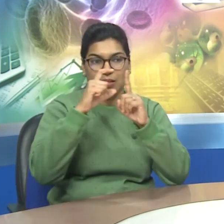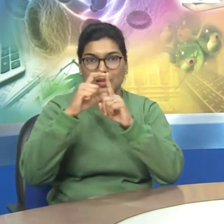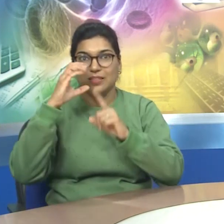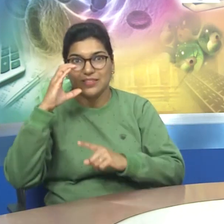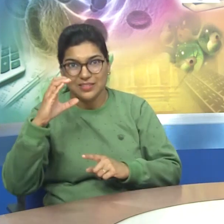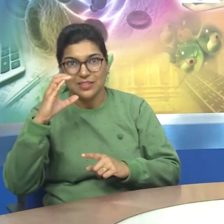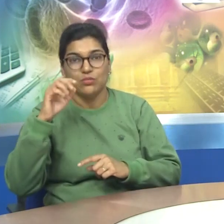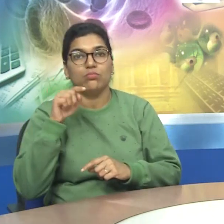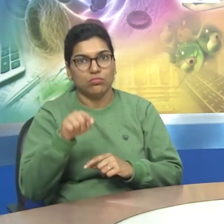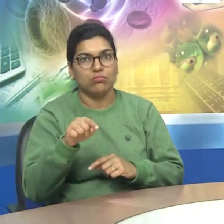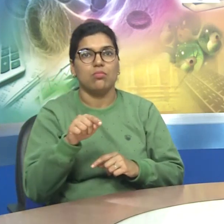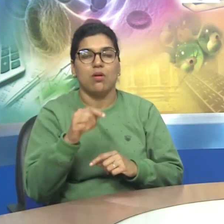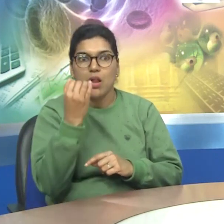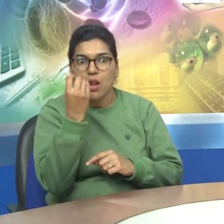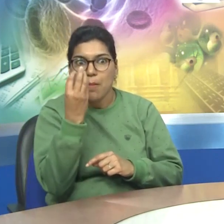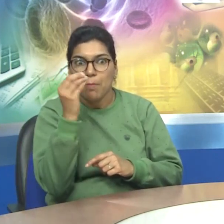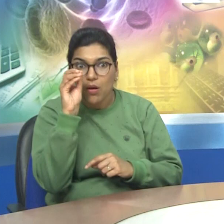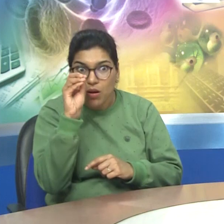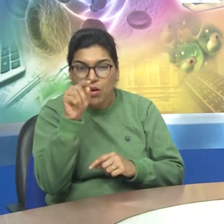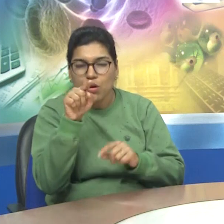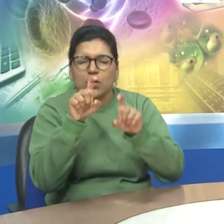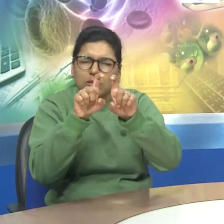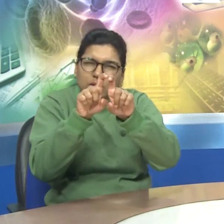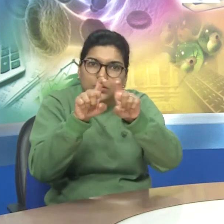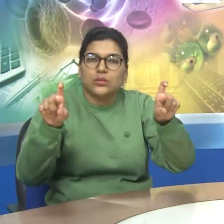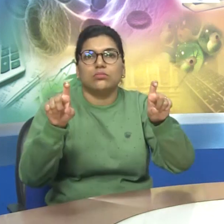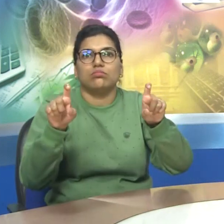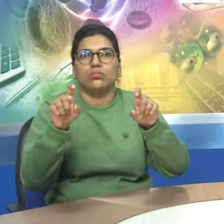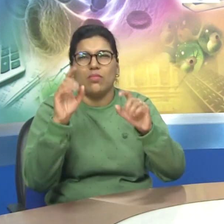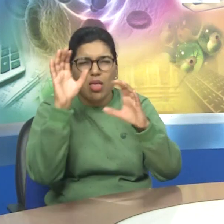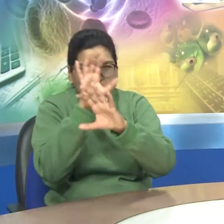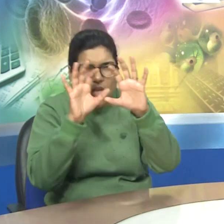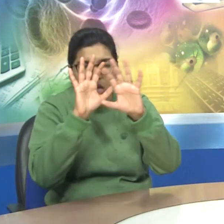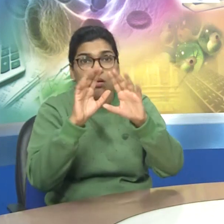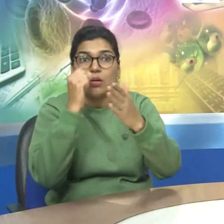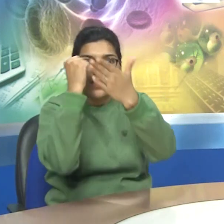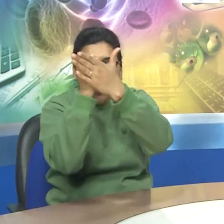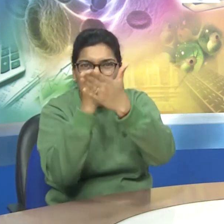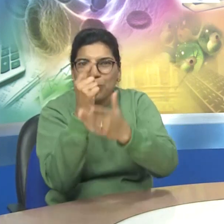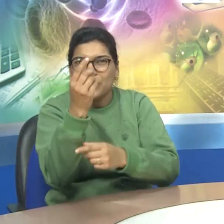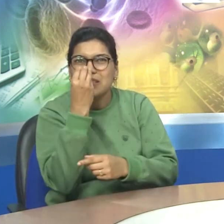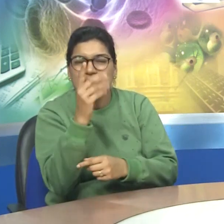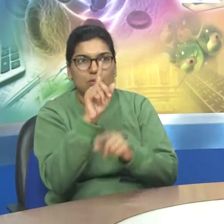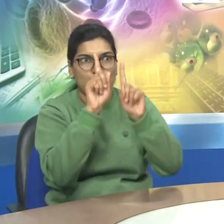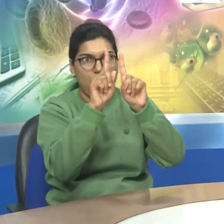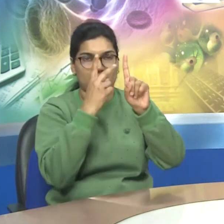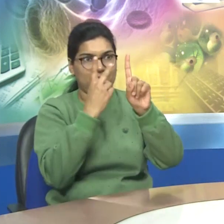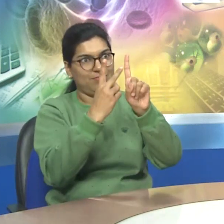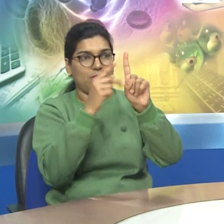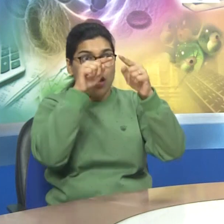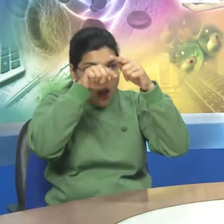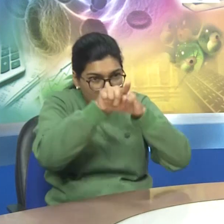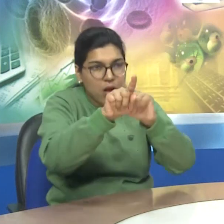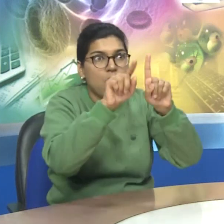Let me explain you in points. Point 1. DDC uses of